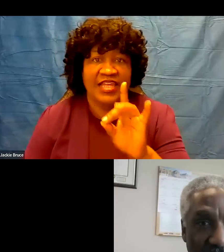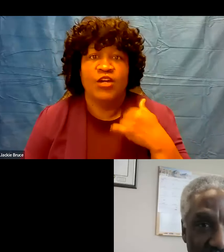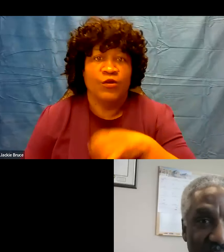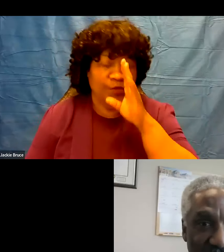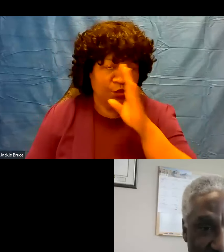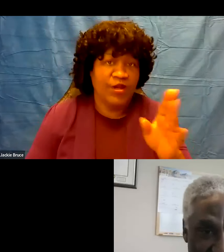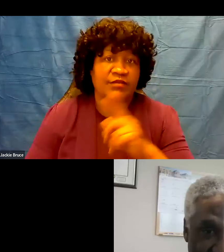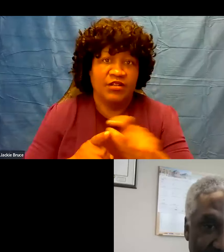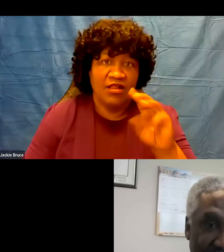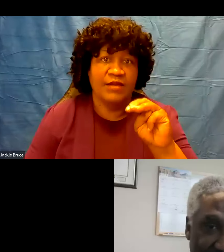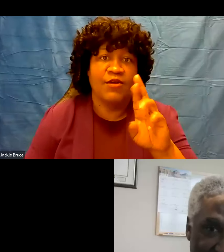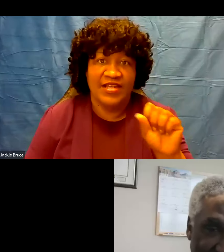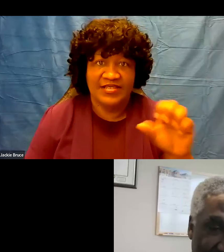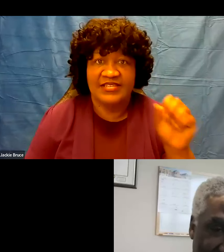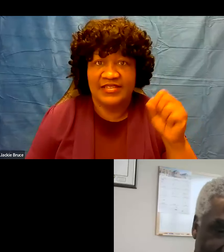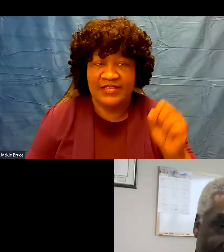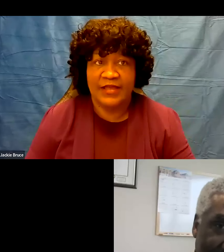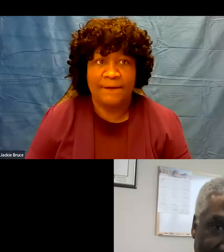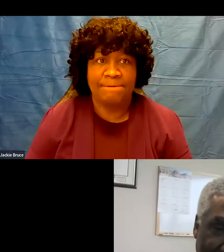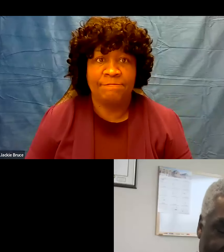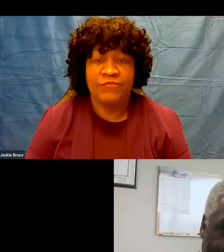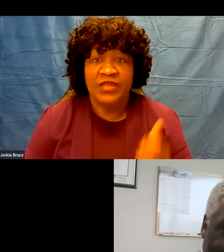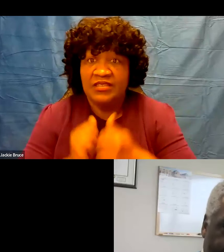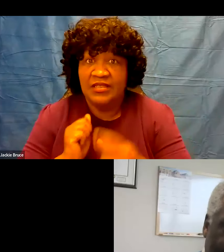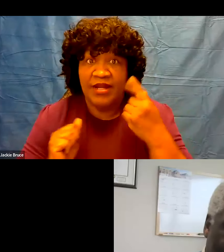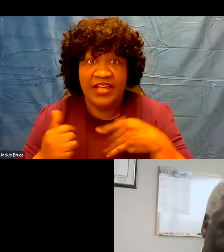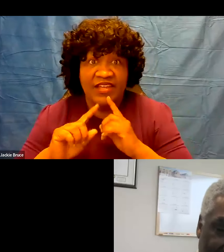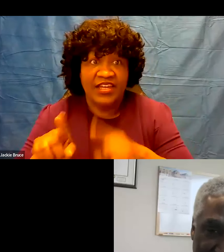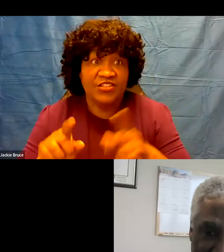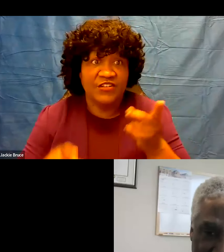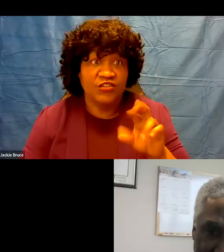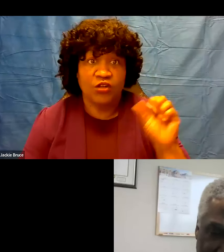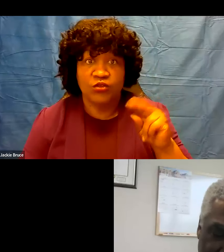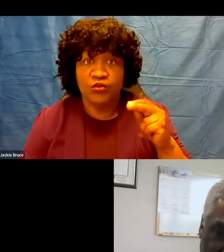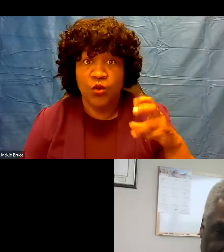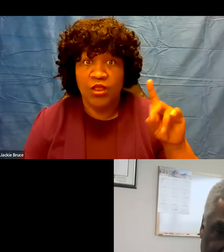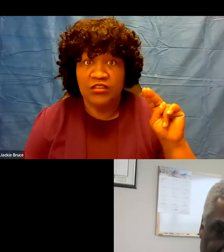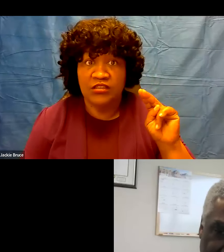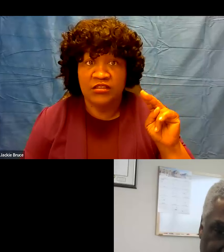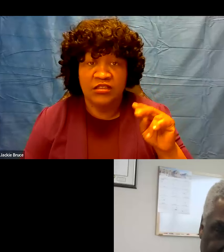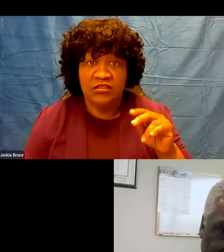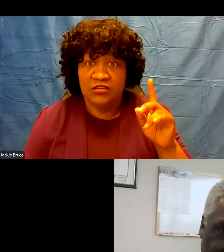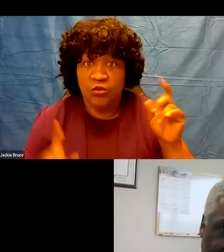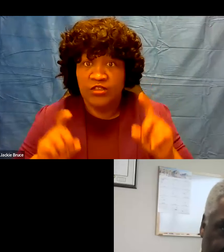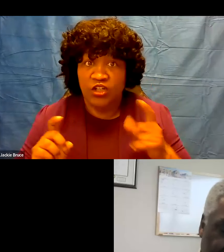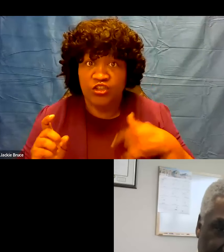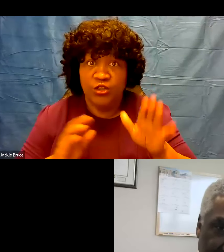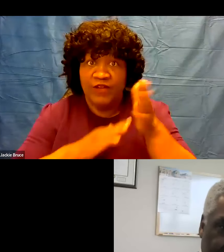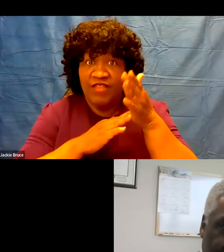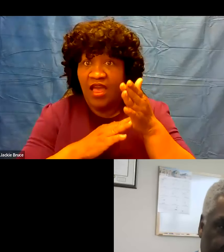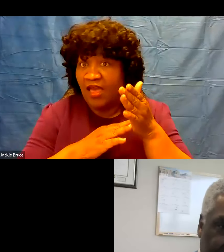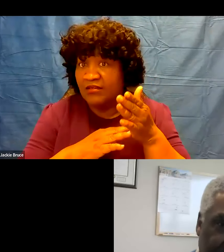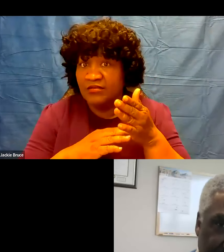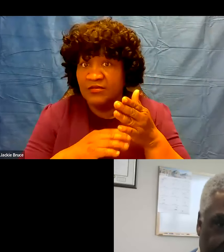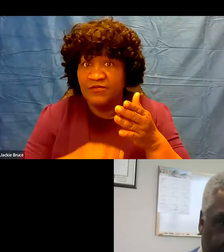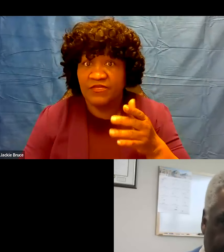directly calling. Directly calling, okay. Does anyone have the answer to Dr. Snowden's question there? Or is that one we should flag for our list?